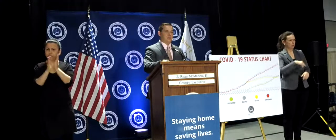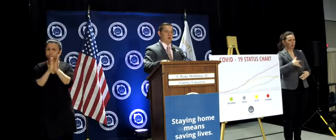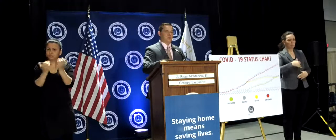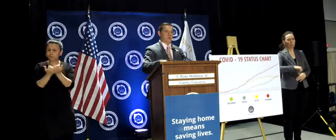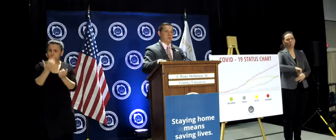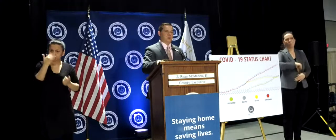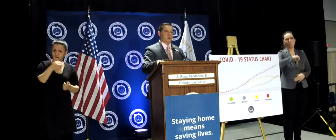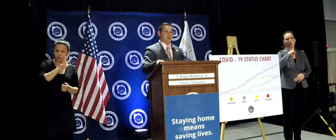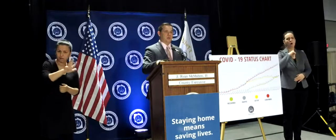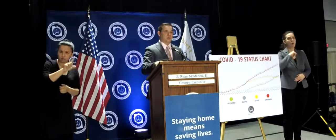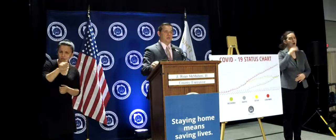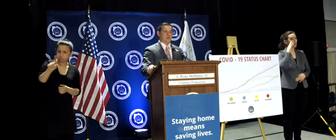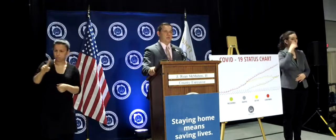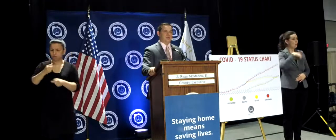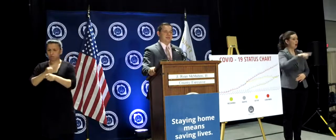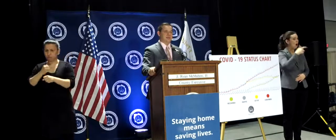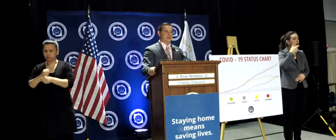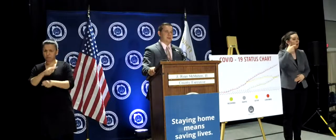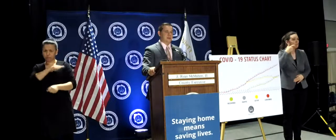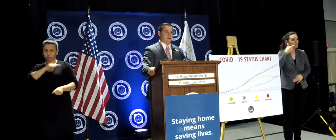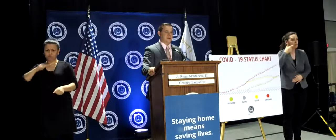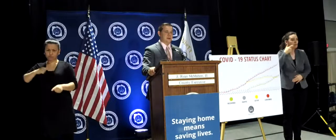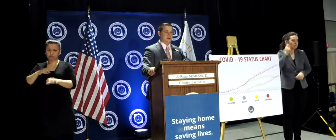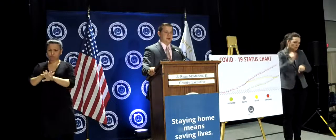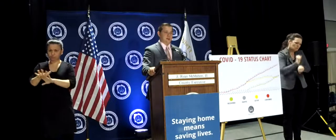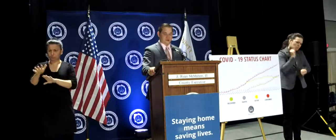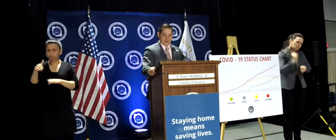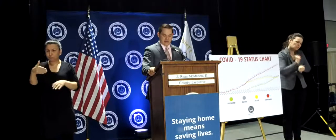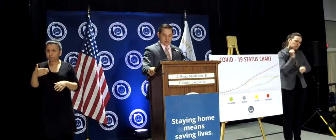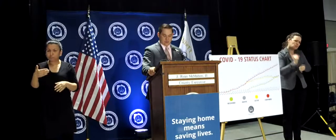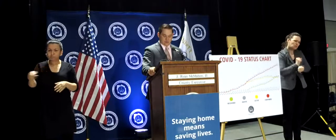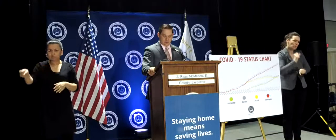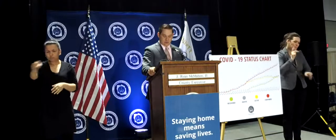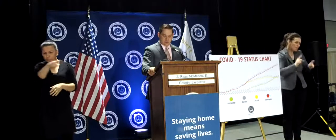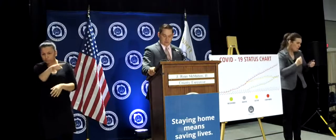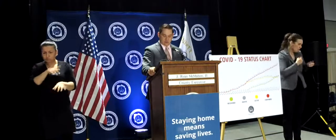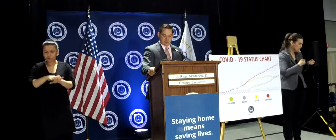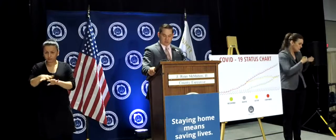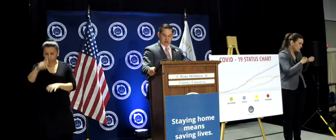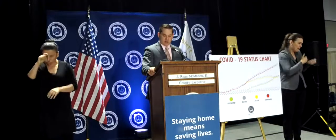they've worked with the public and treated them with dignity at all times. So